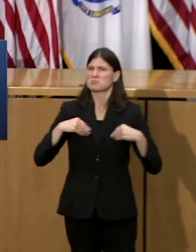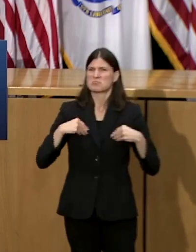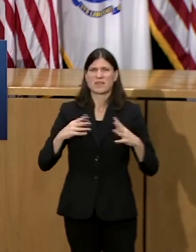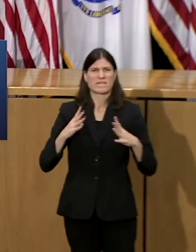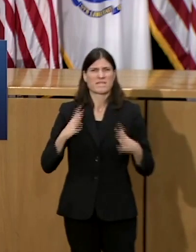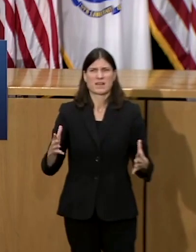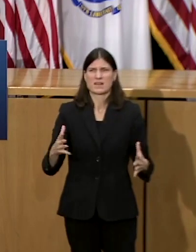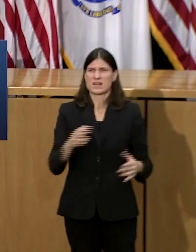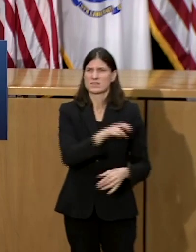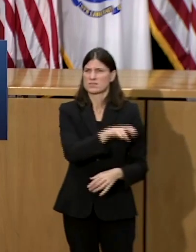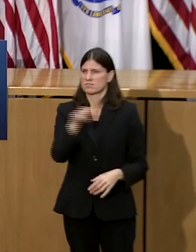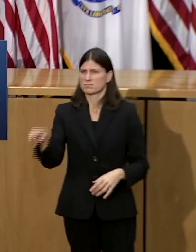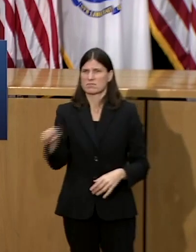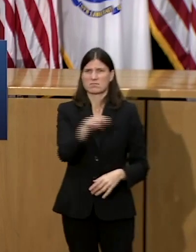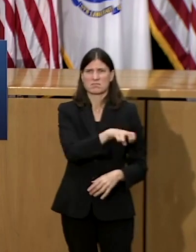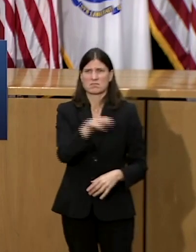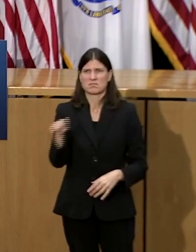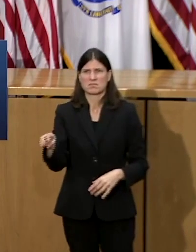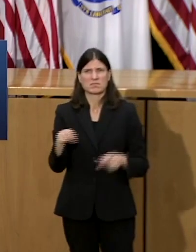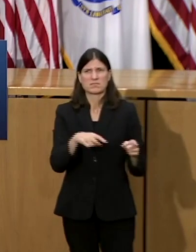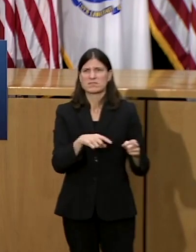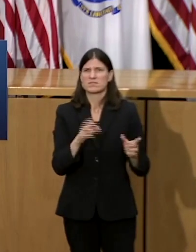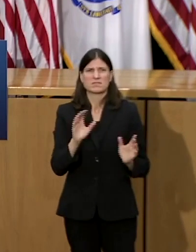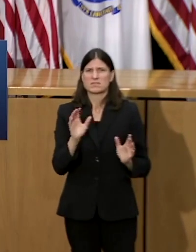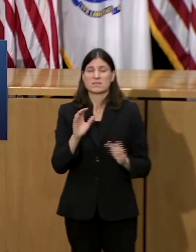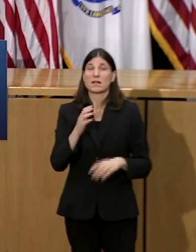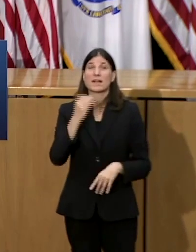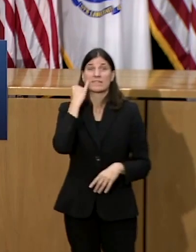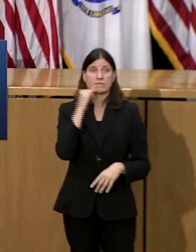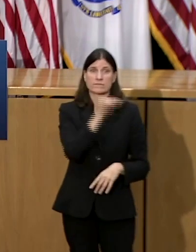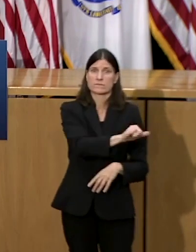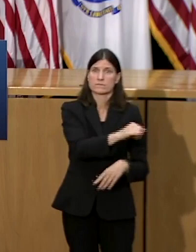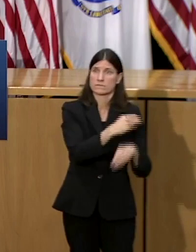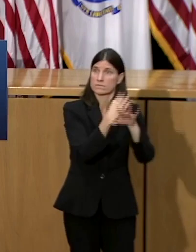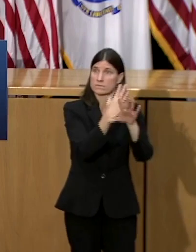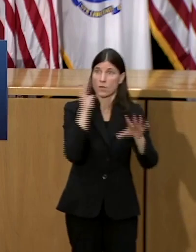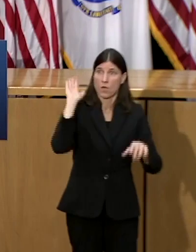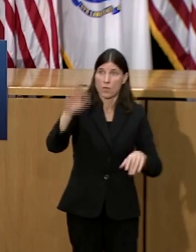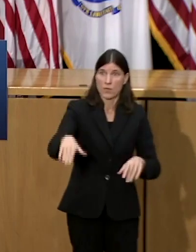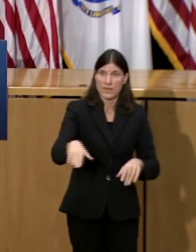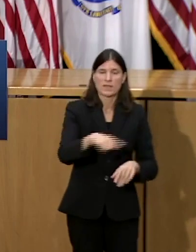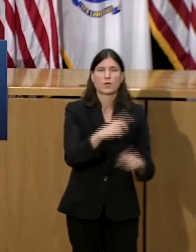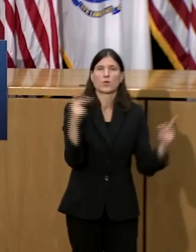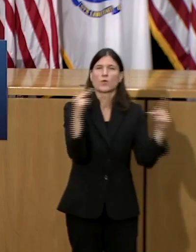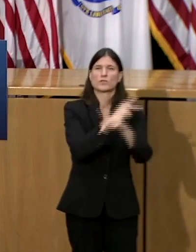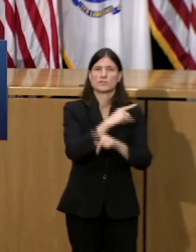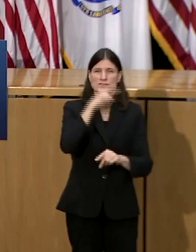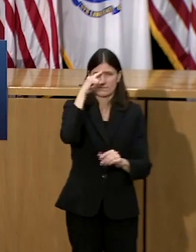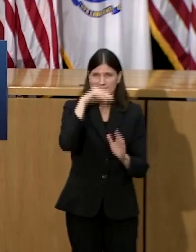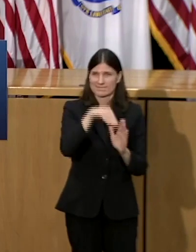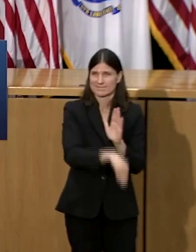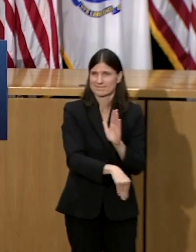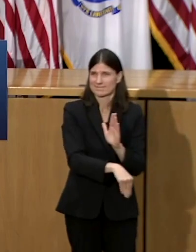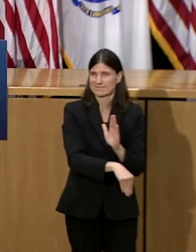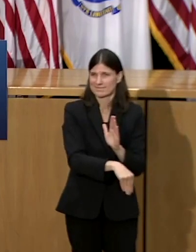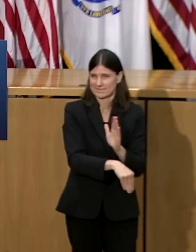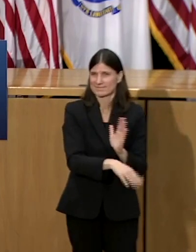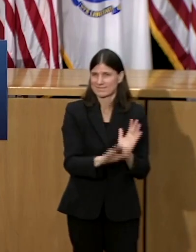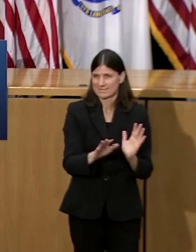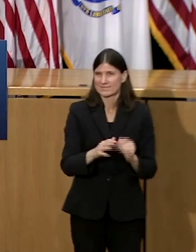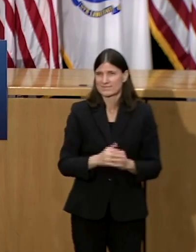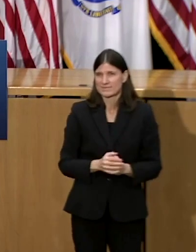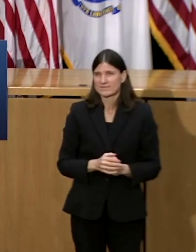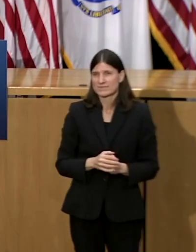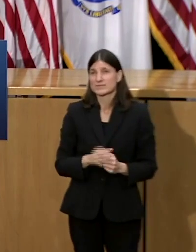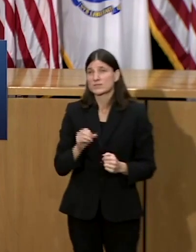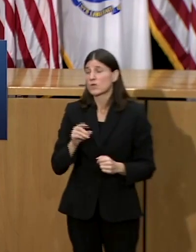think my view based on, and again, my information on this one's more anecdotal than anything else, is if your goal here